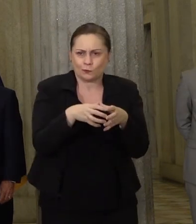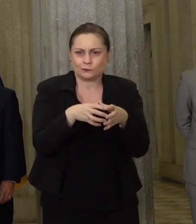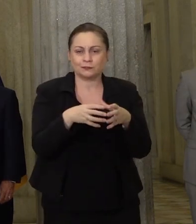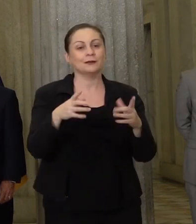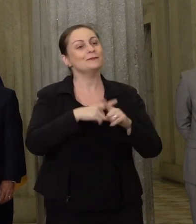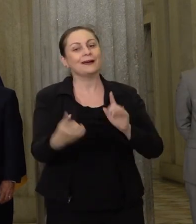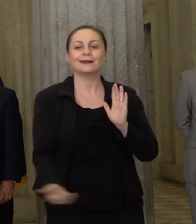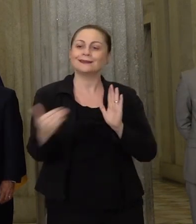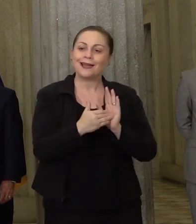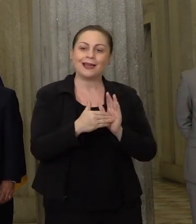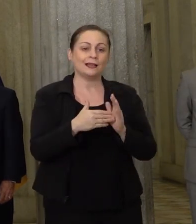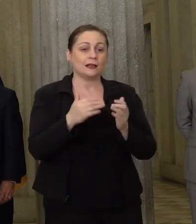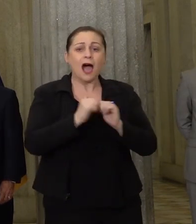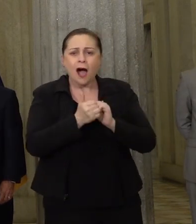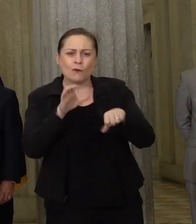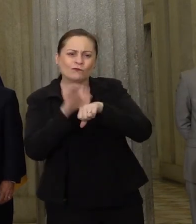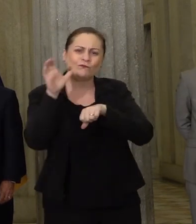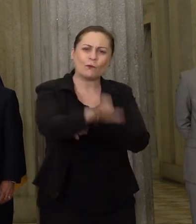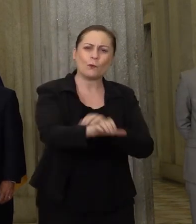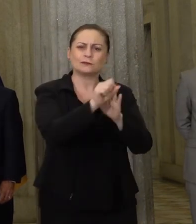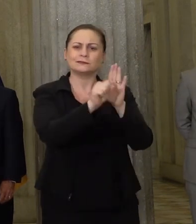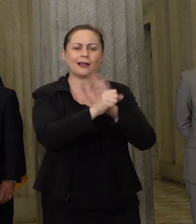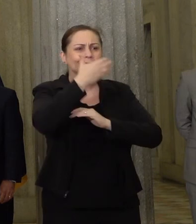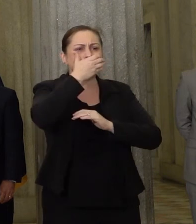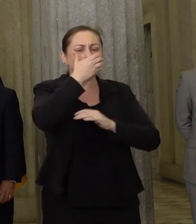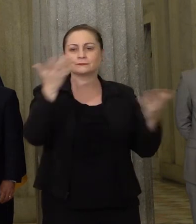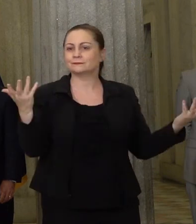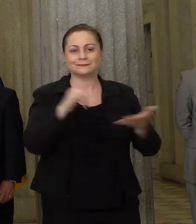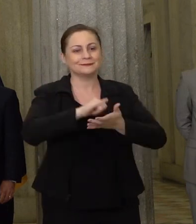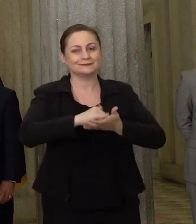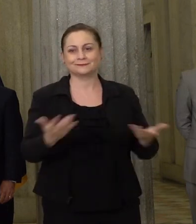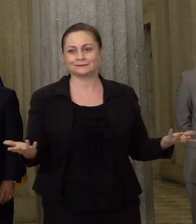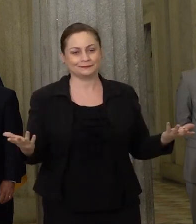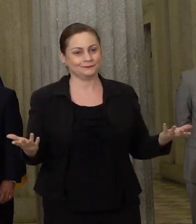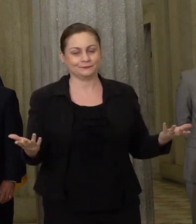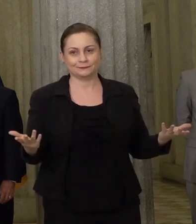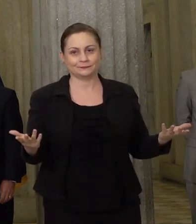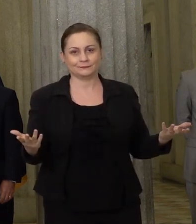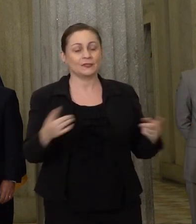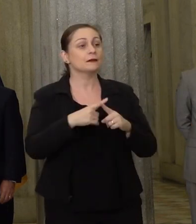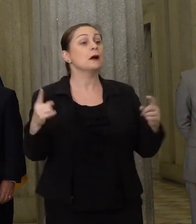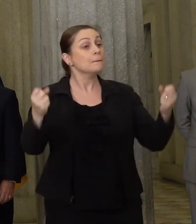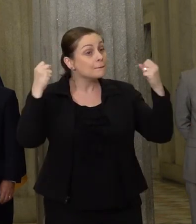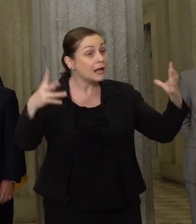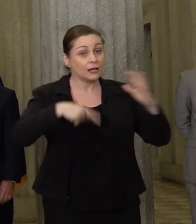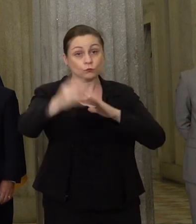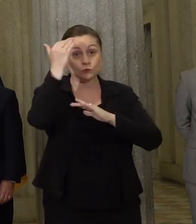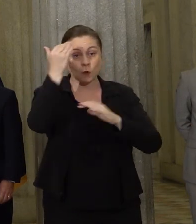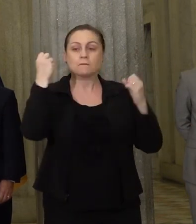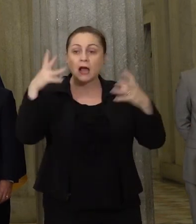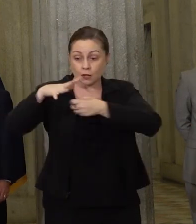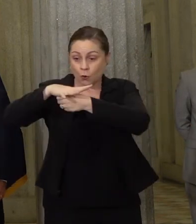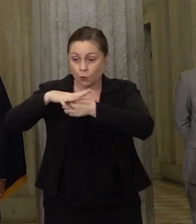statewide mandate to be enforced by statewide authorities is impractical to do. But there are many, as you know, many